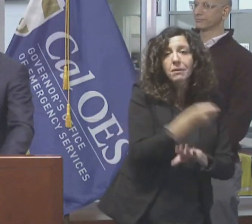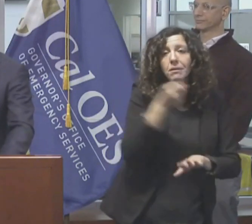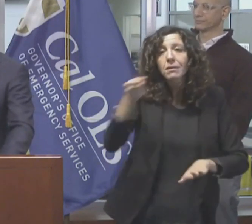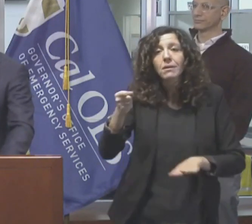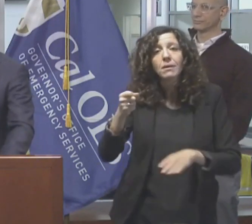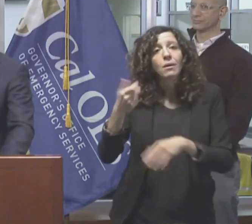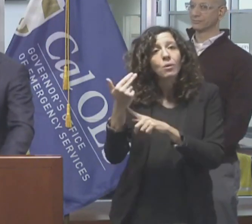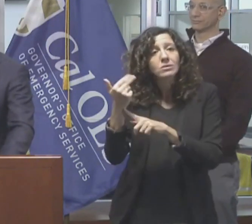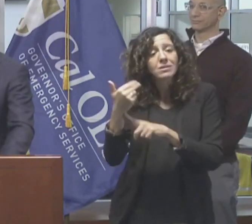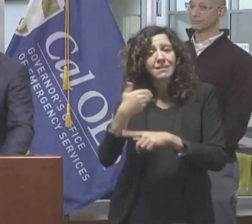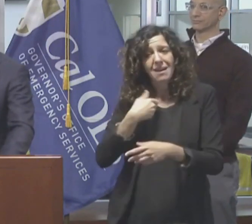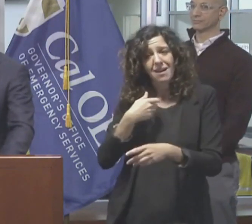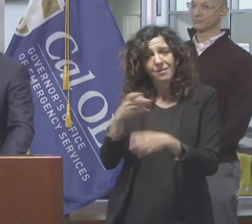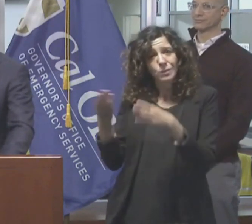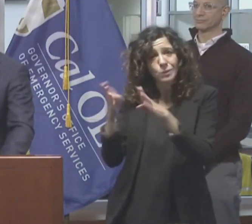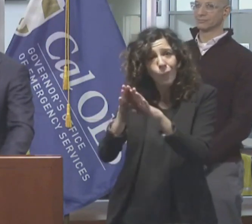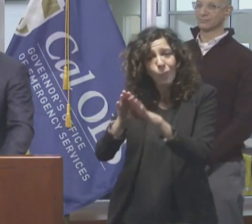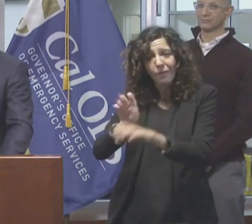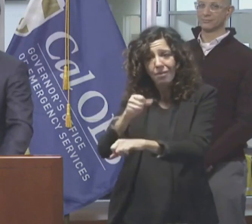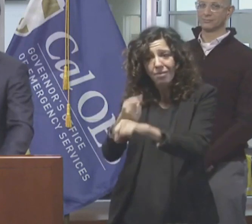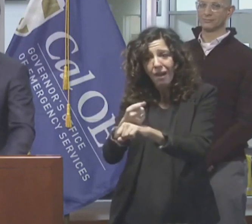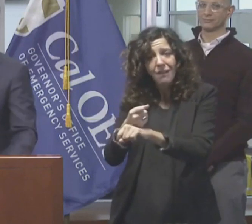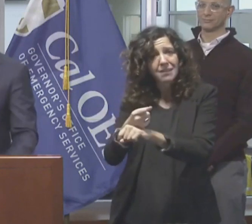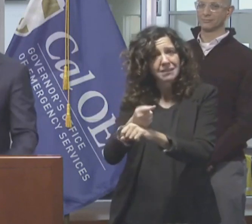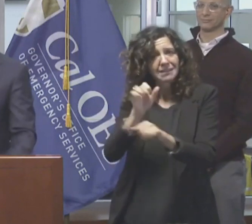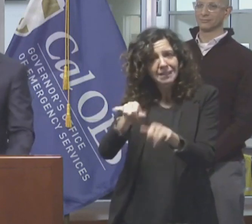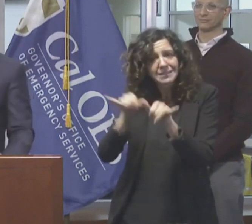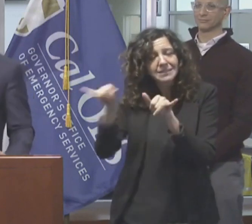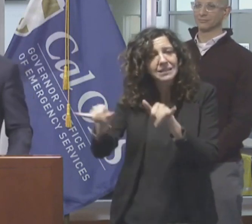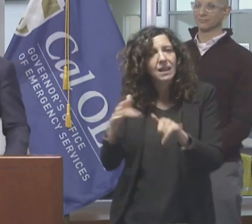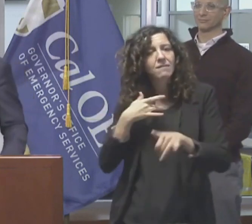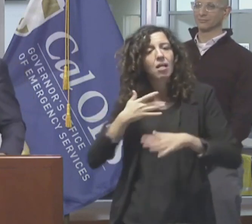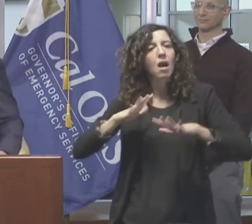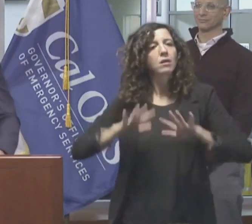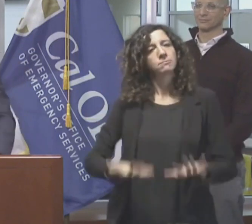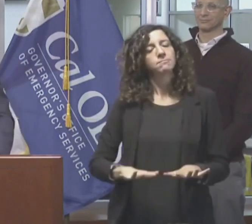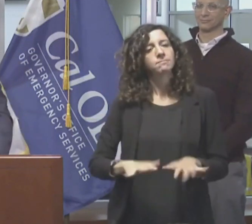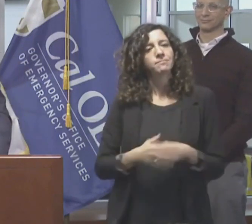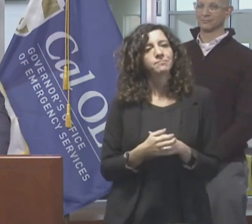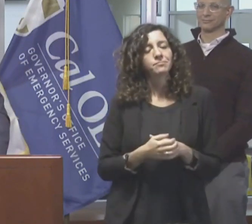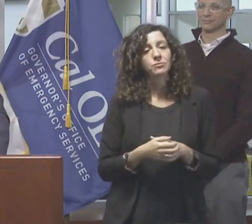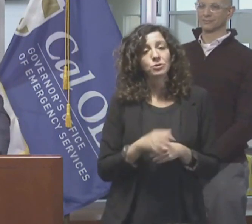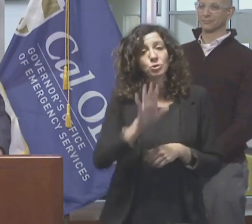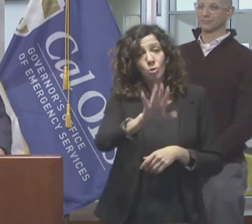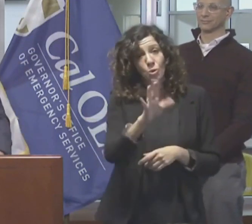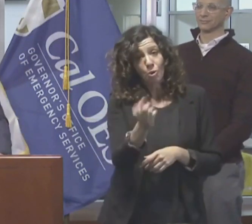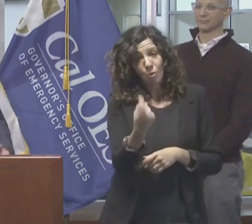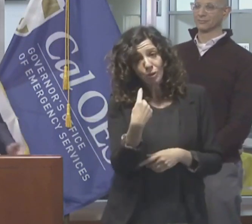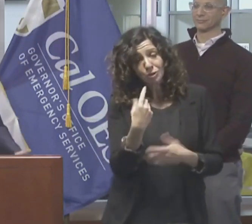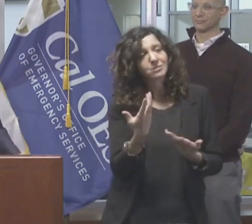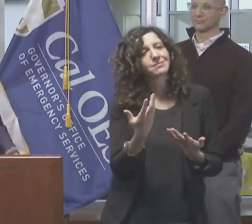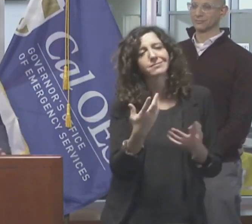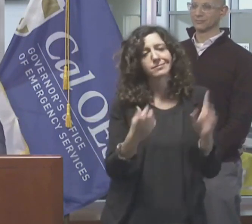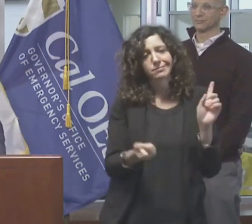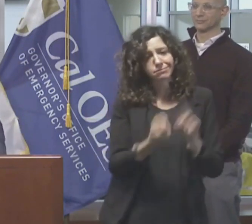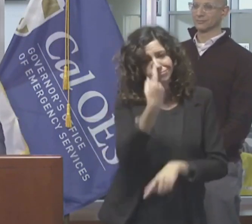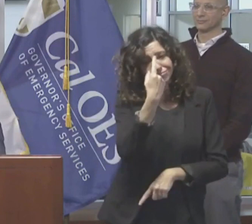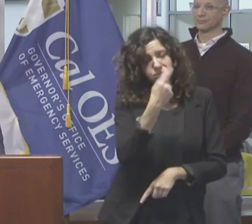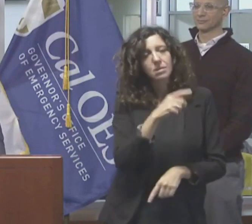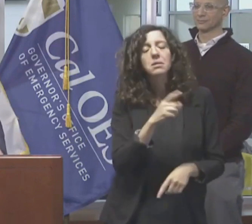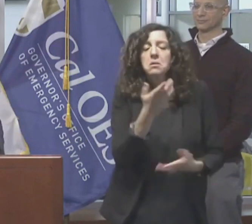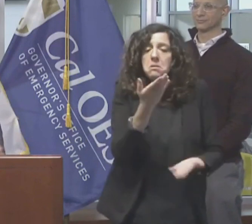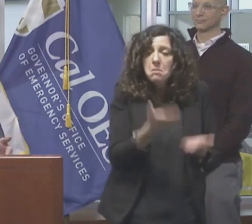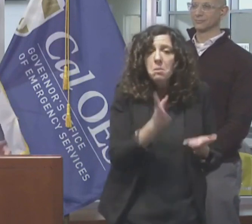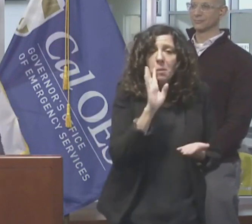home, their own. I just don't. So I think that is an extreme, and there may be those circumstances,